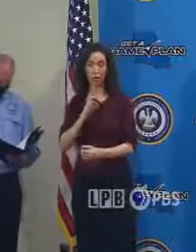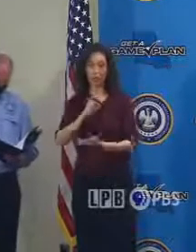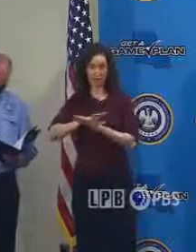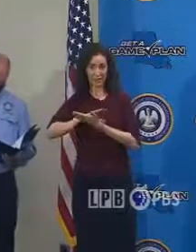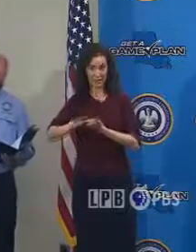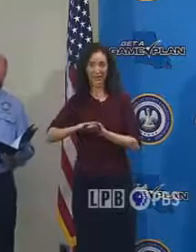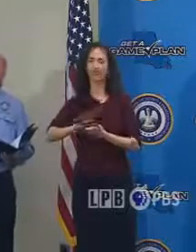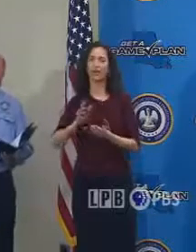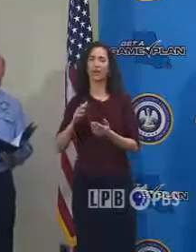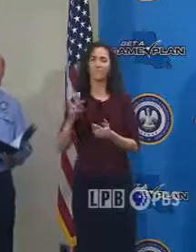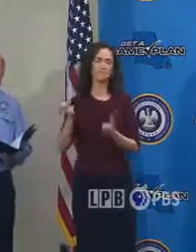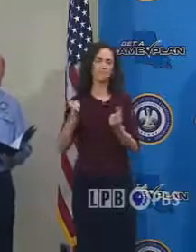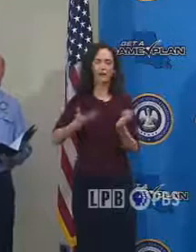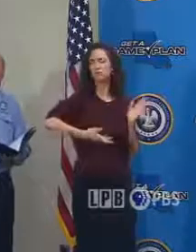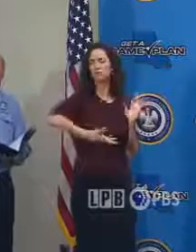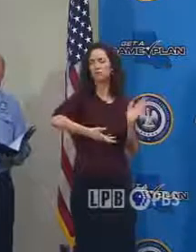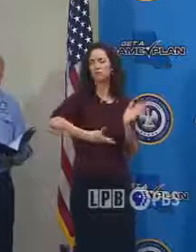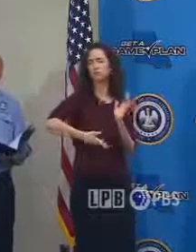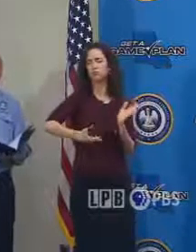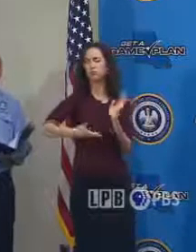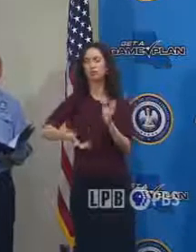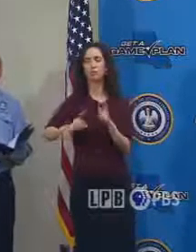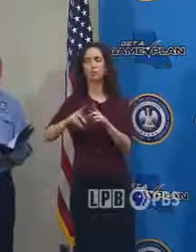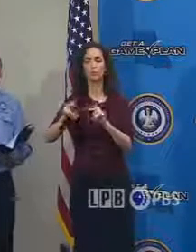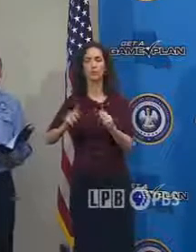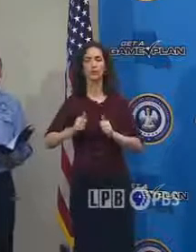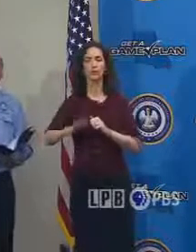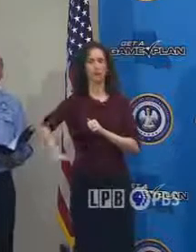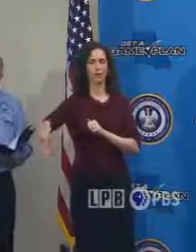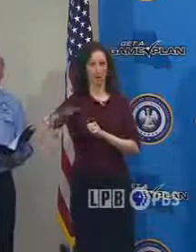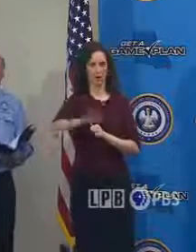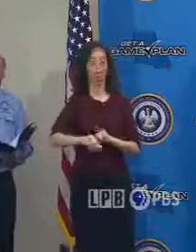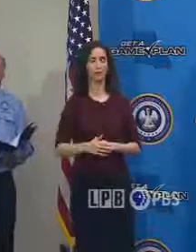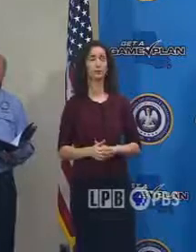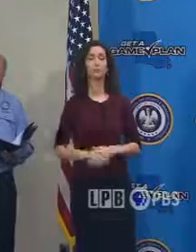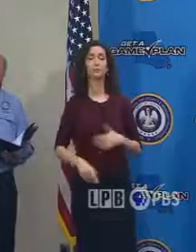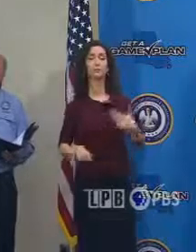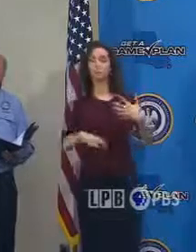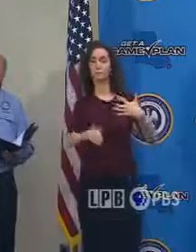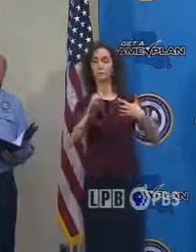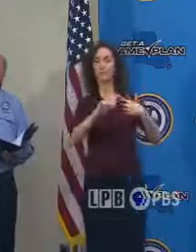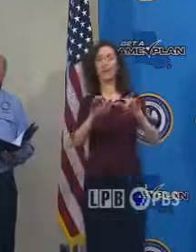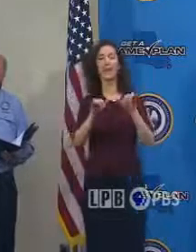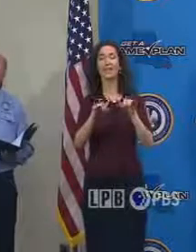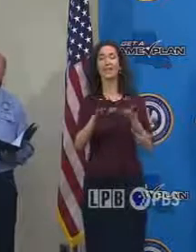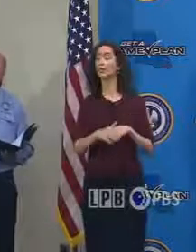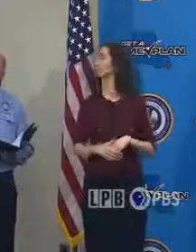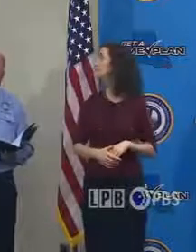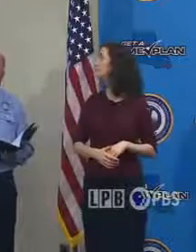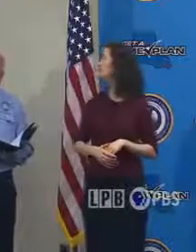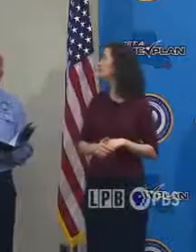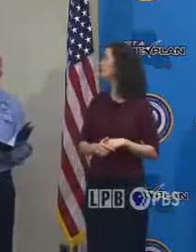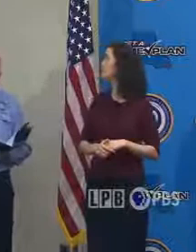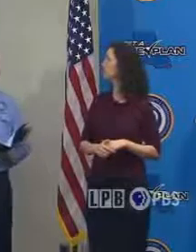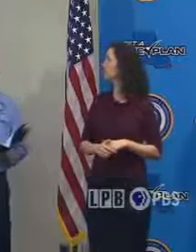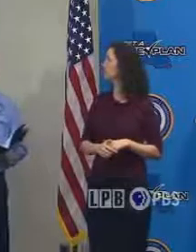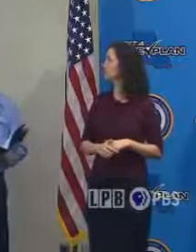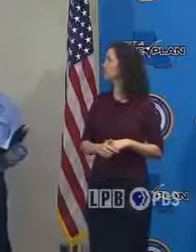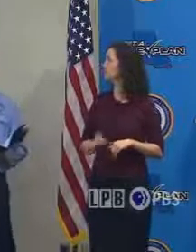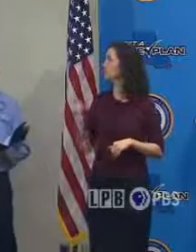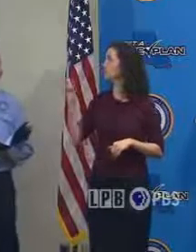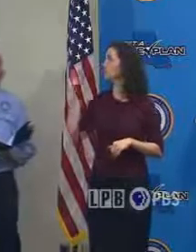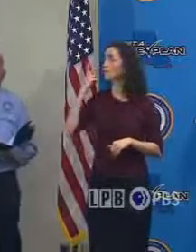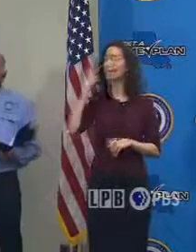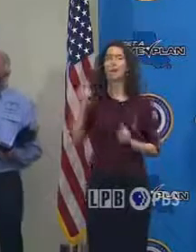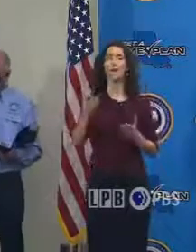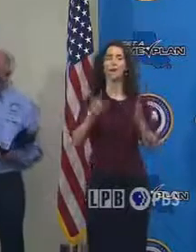their particular areas. Engineer operations, you can look at the infographic that's posted and you can see the amount of